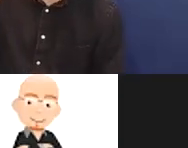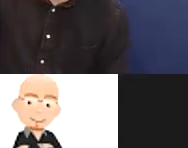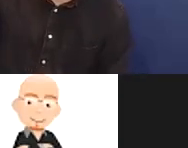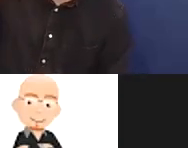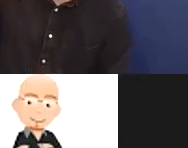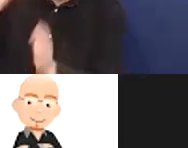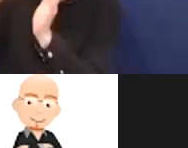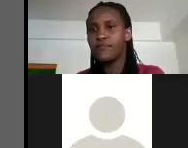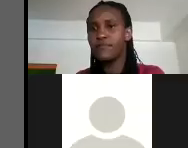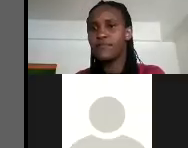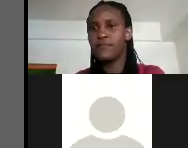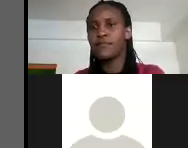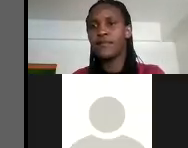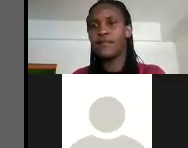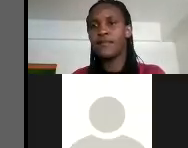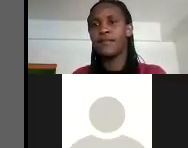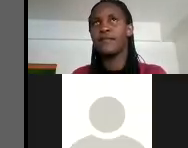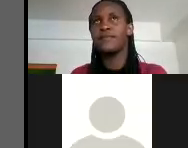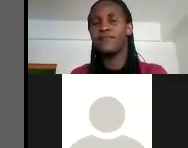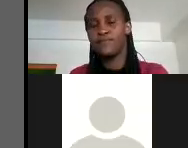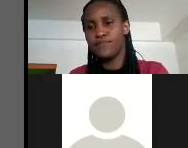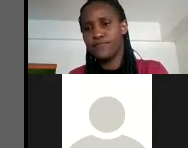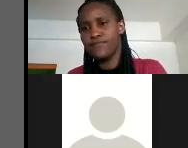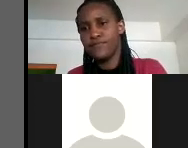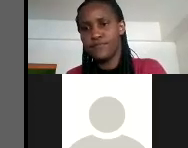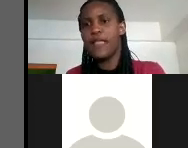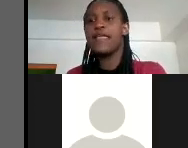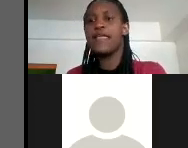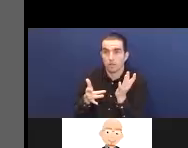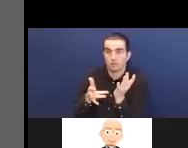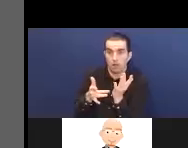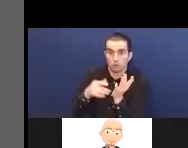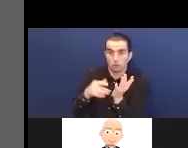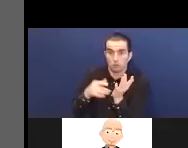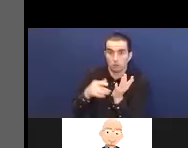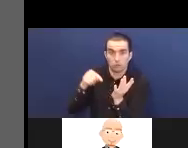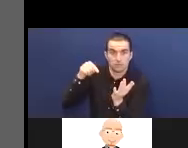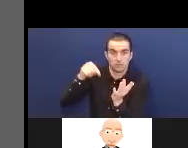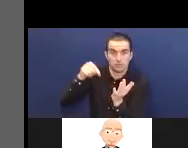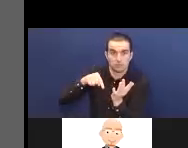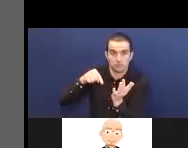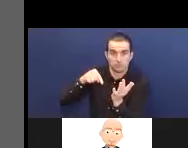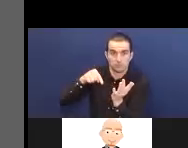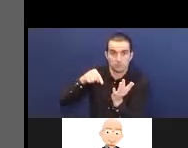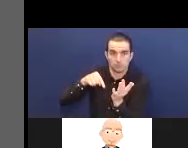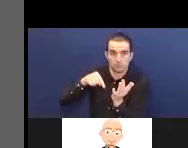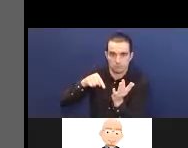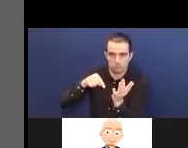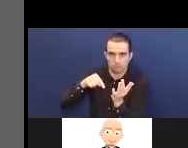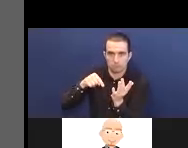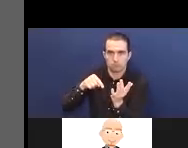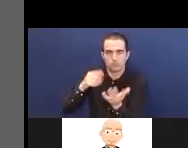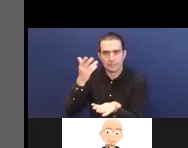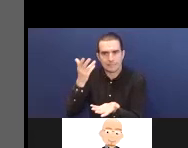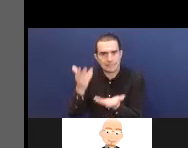an excuse to further kind of isolate children with disabilities. So maybe to say,